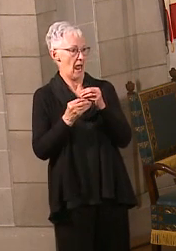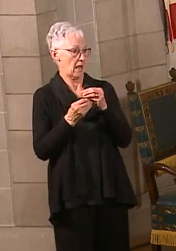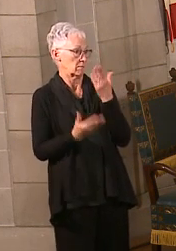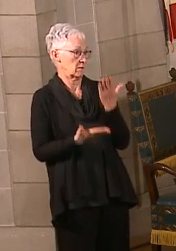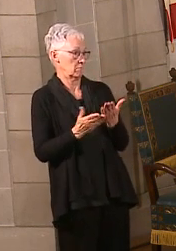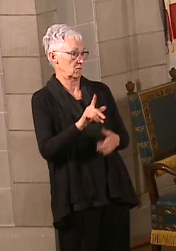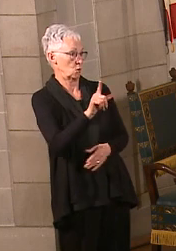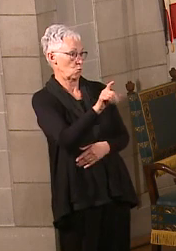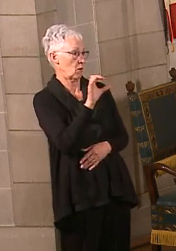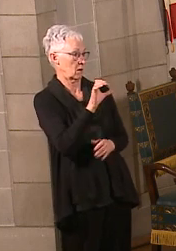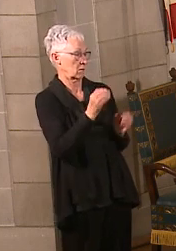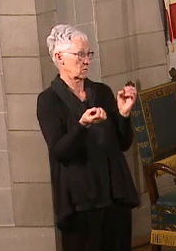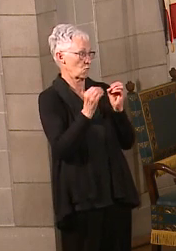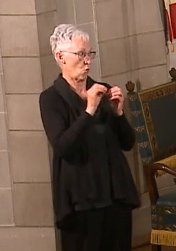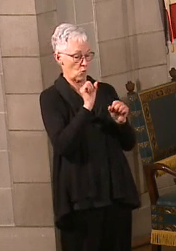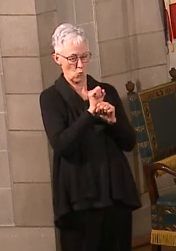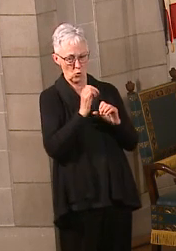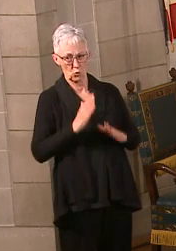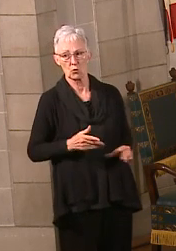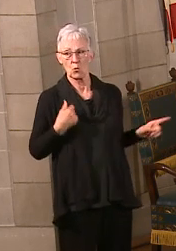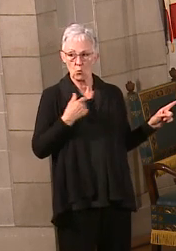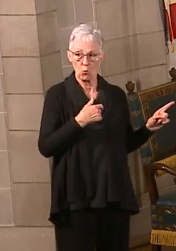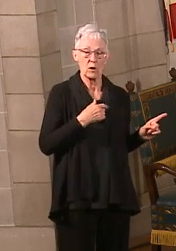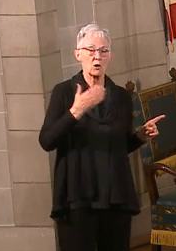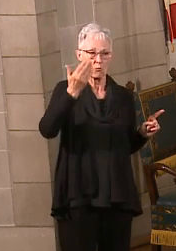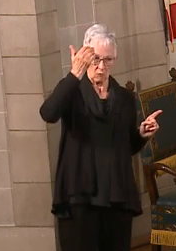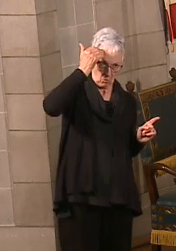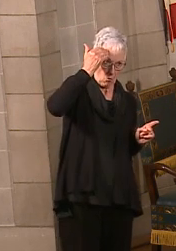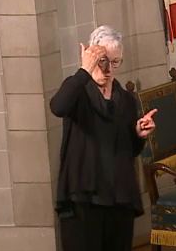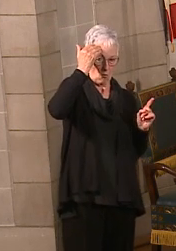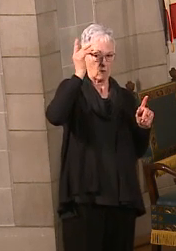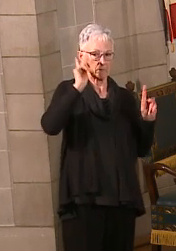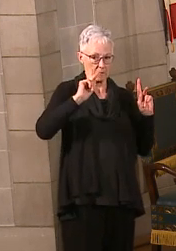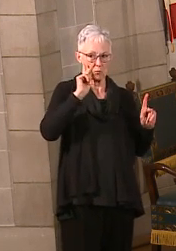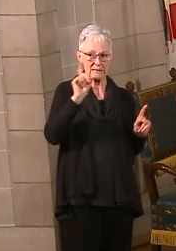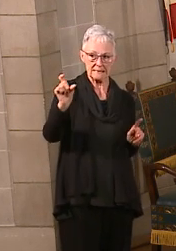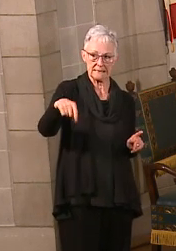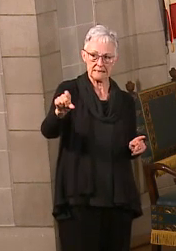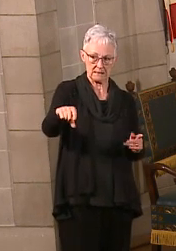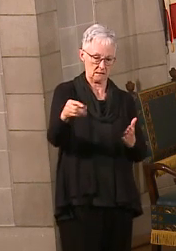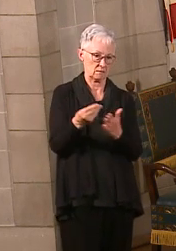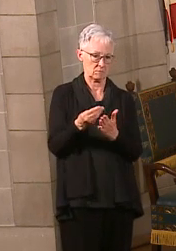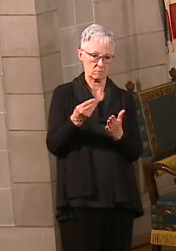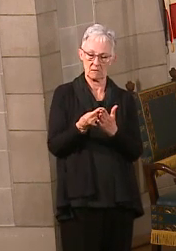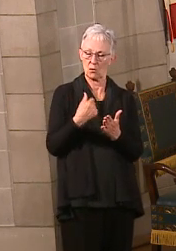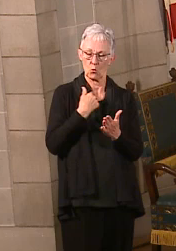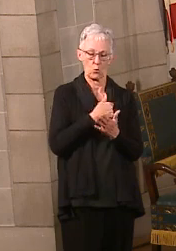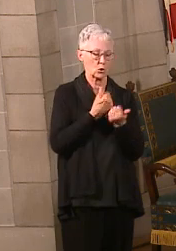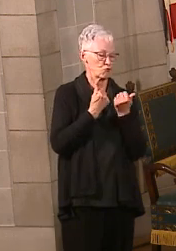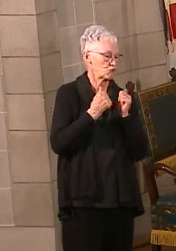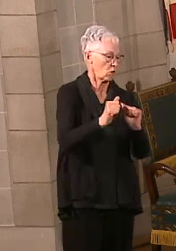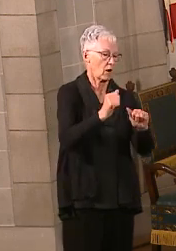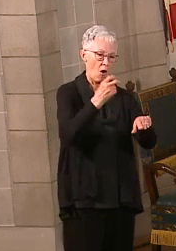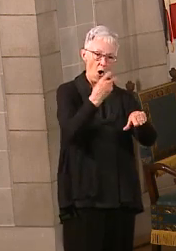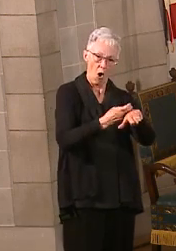we recognize it's important to get that money out as quickly as possible, and we're moving heaven and earth to try and get that done.